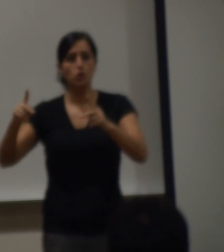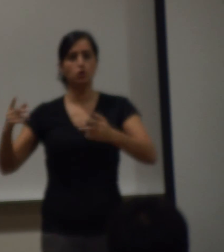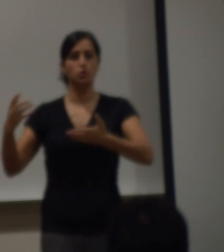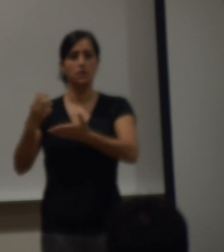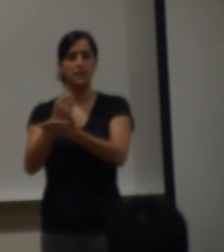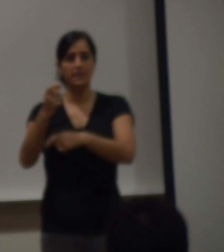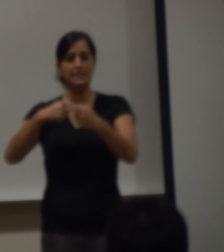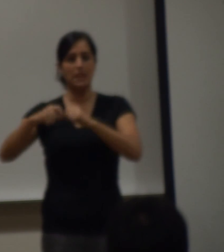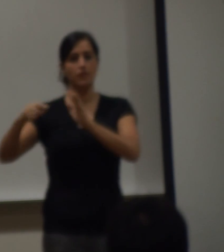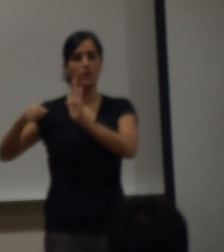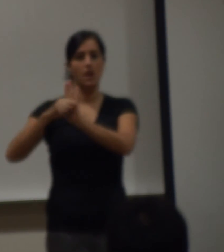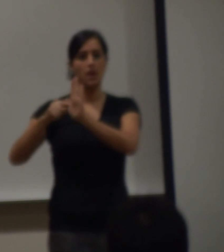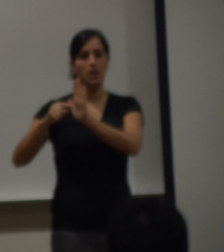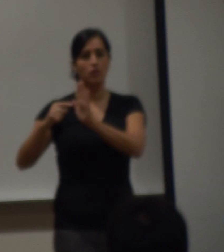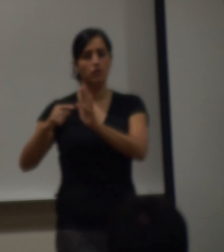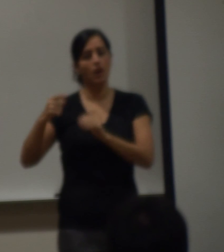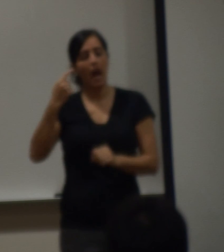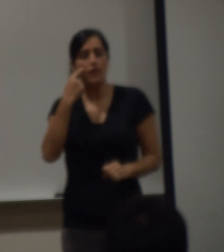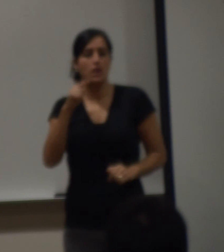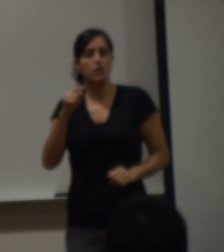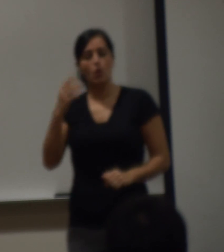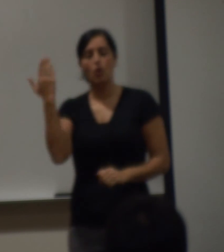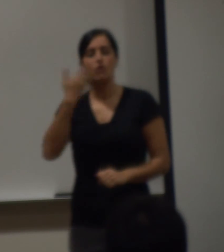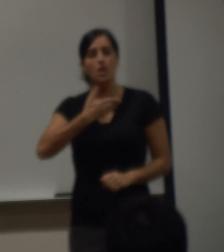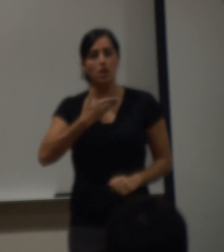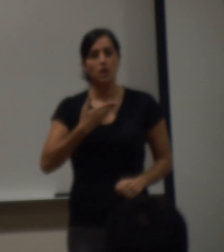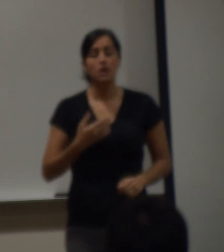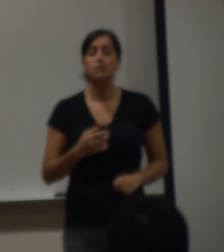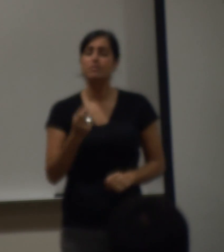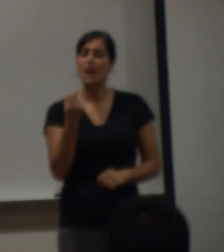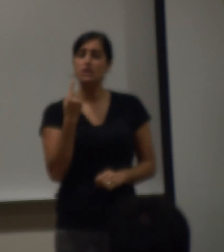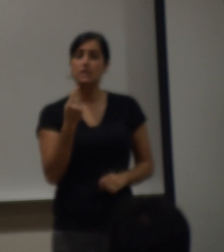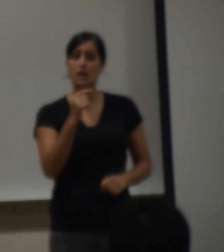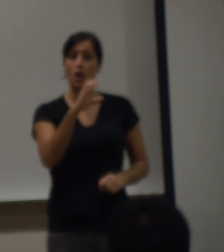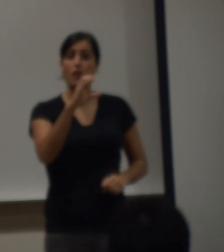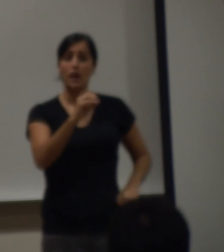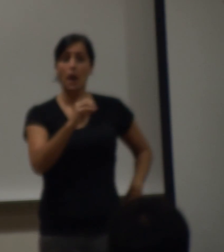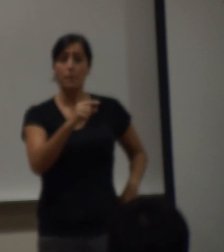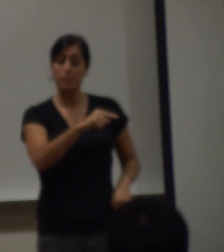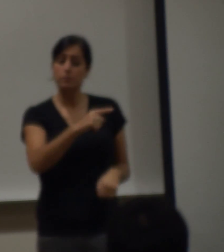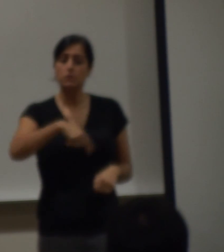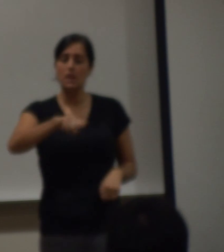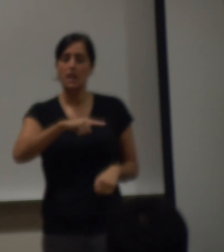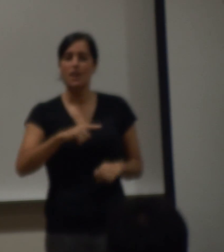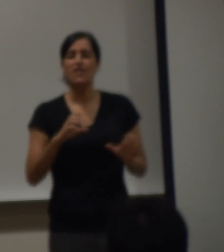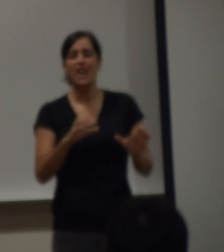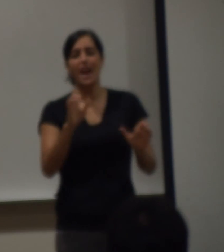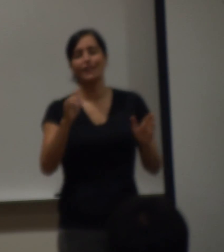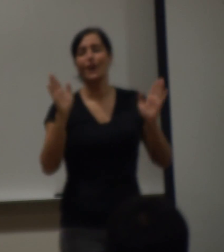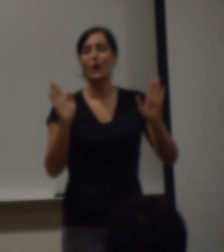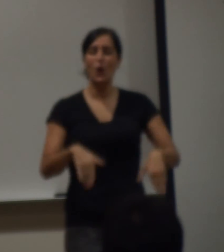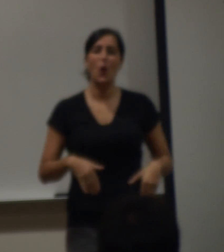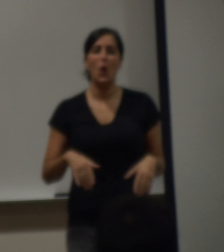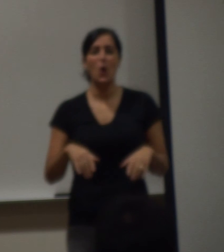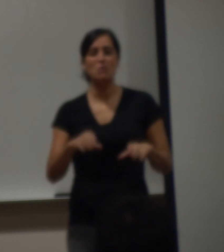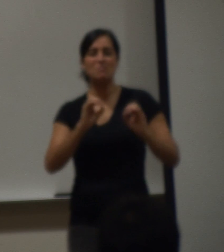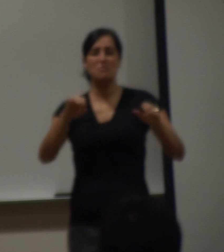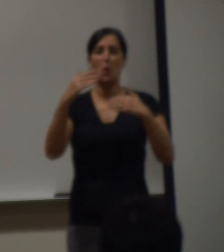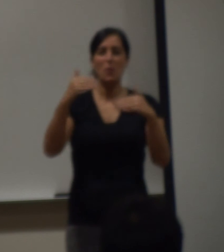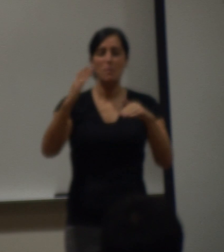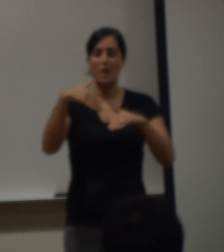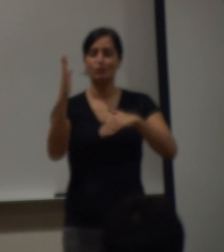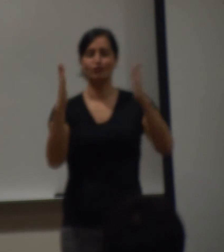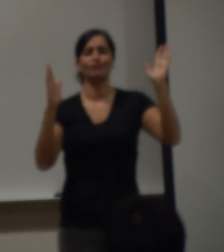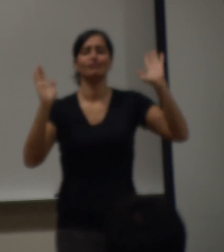The fact is that these companies act as if there are no borders, and they are